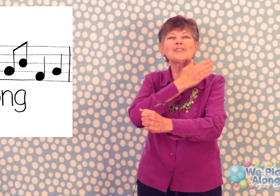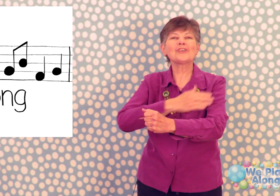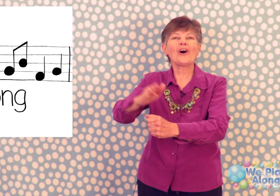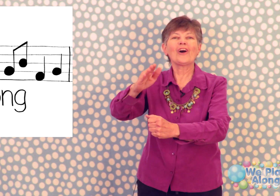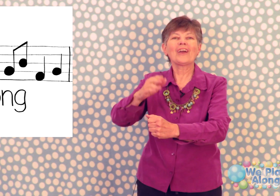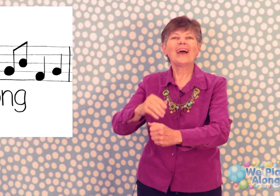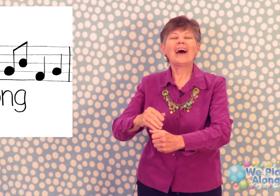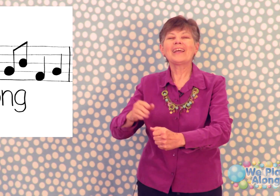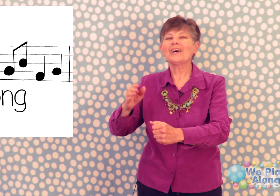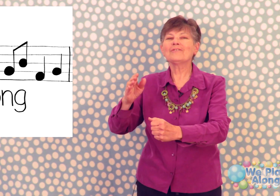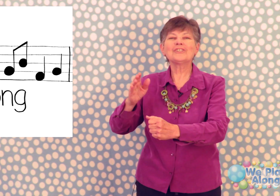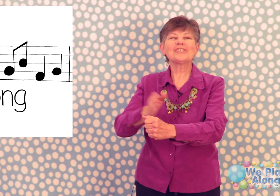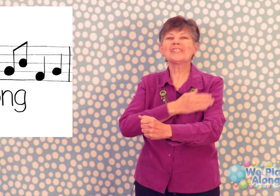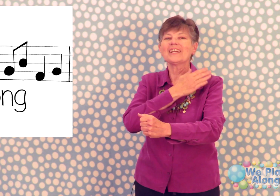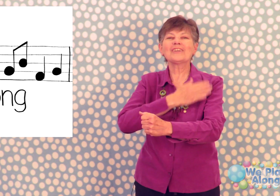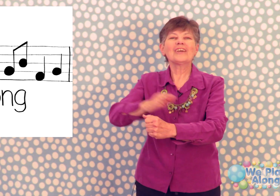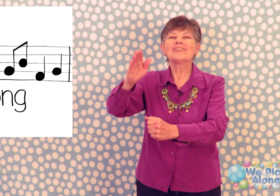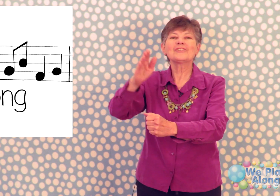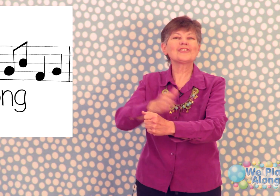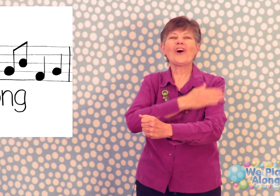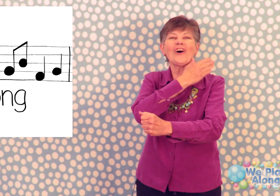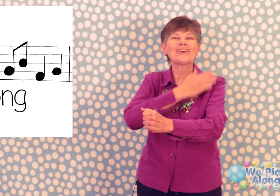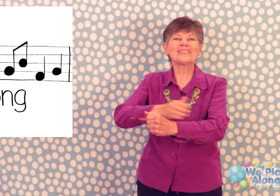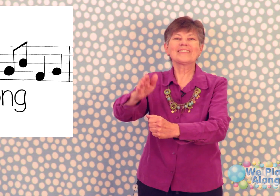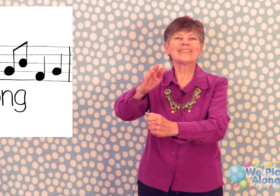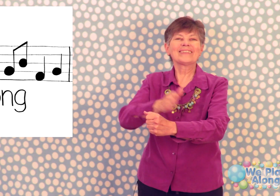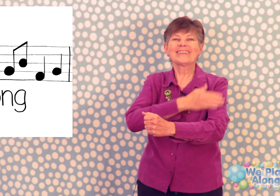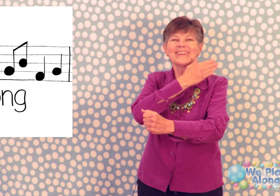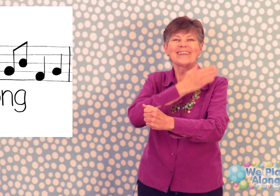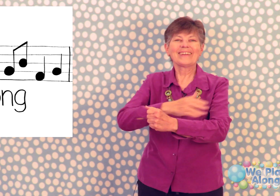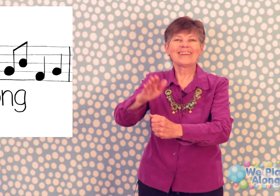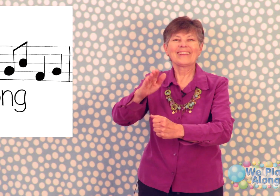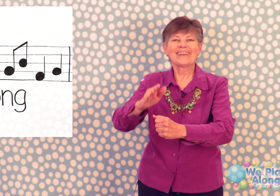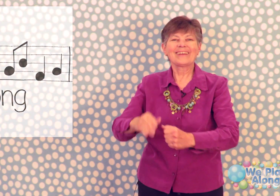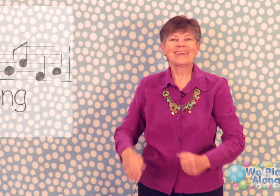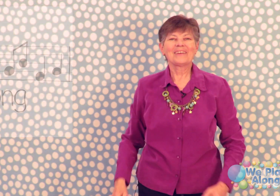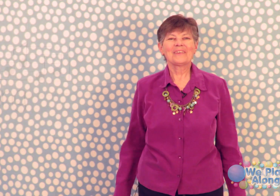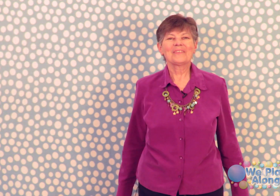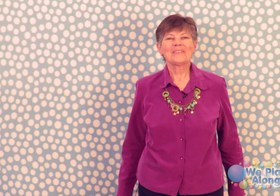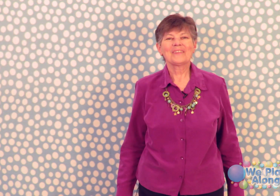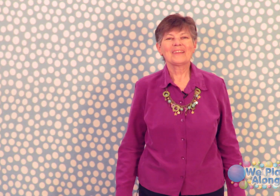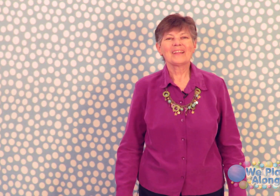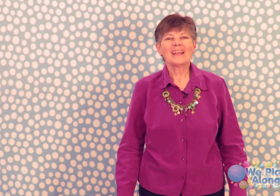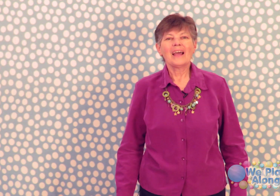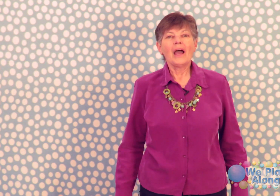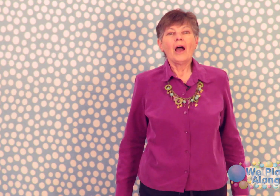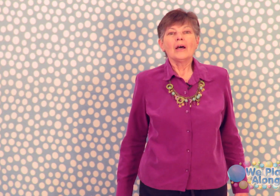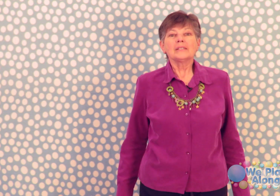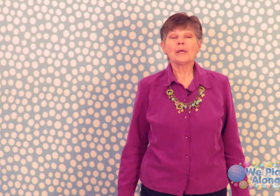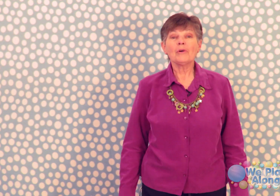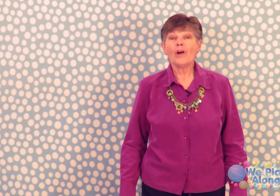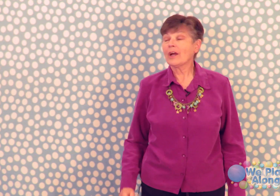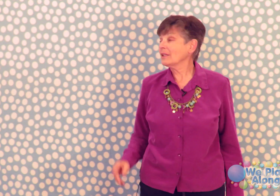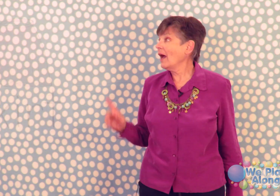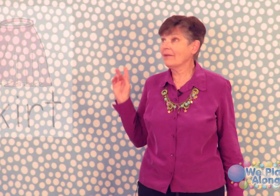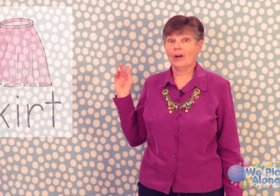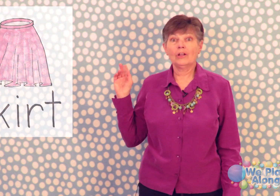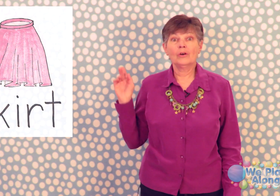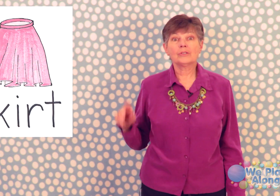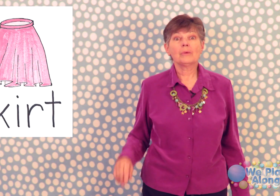song. I love to sing songs. A lot of our clothes